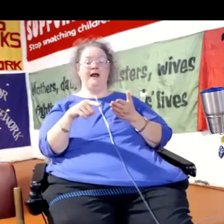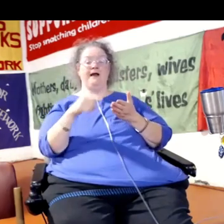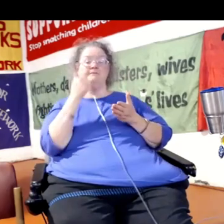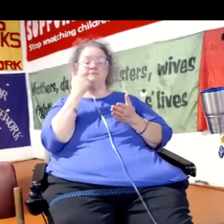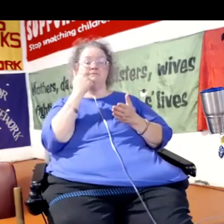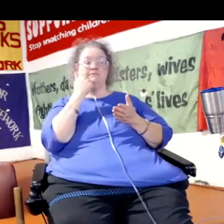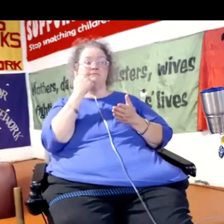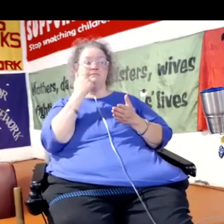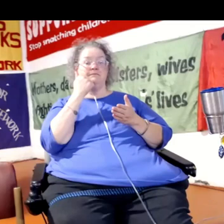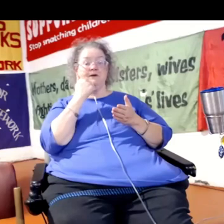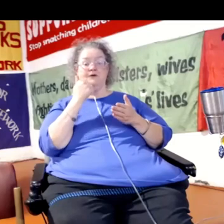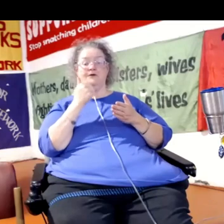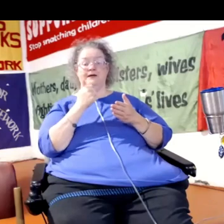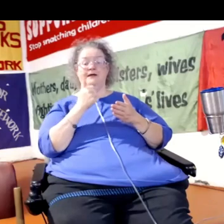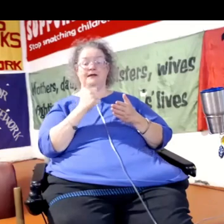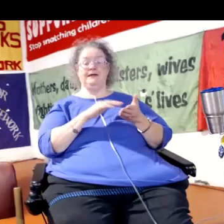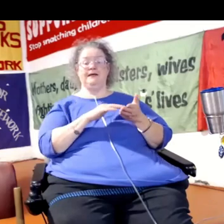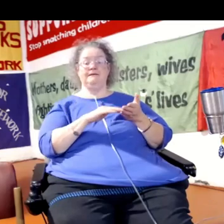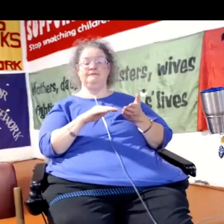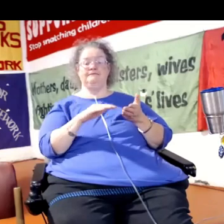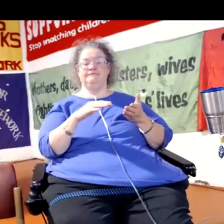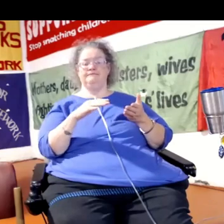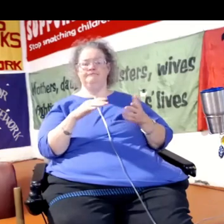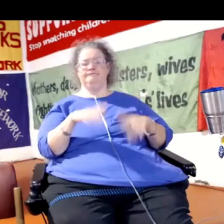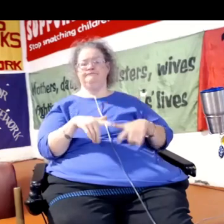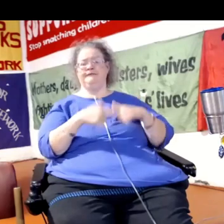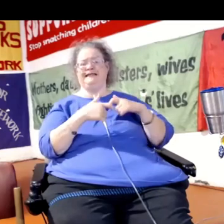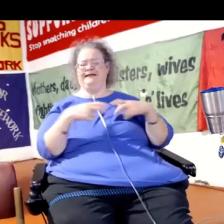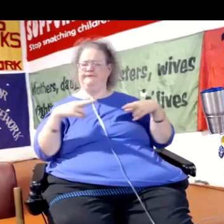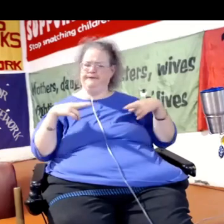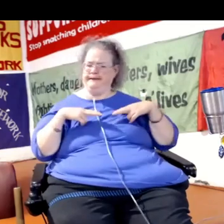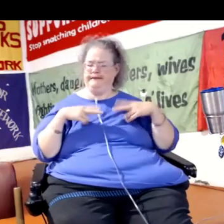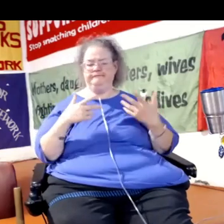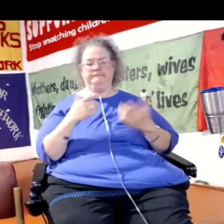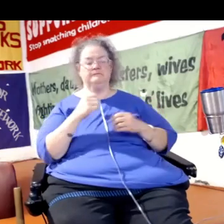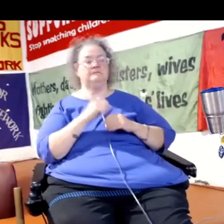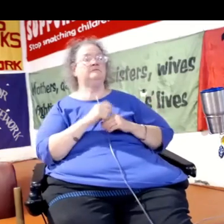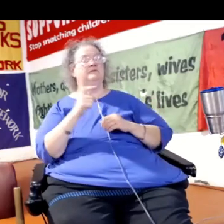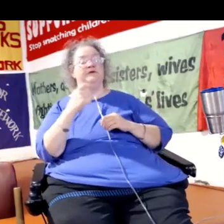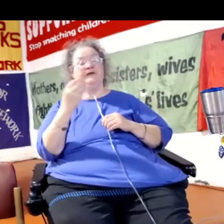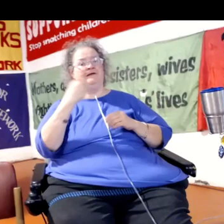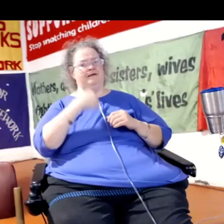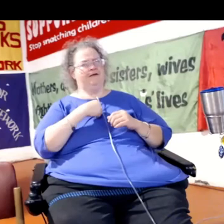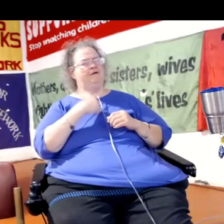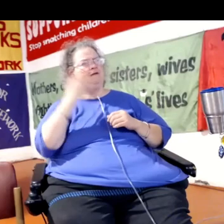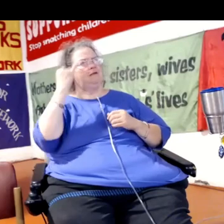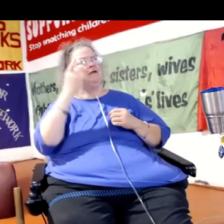You know, what's great about doing this is it really gives us ideas about what to demand.